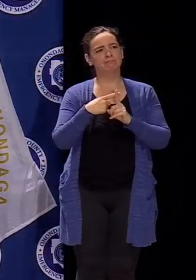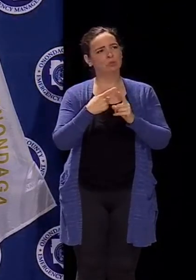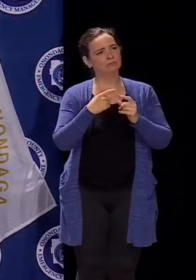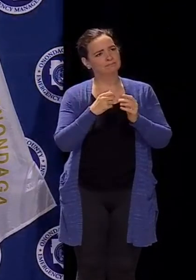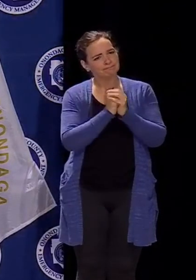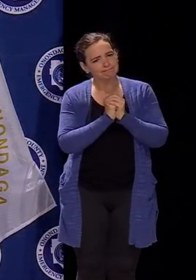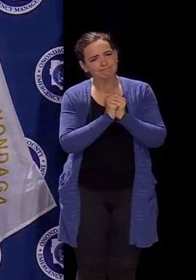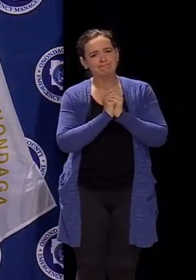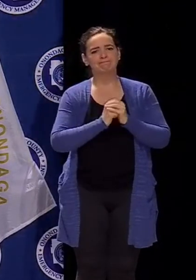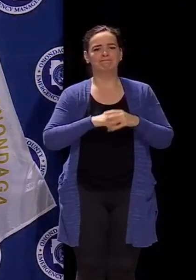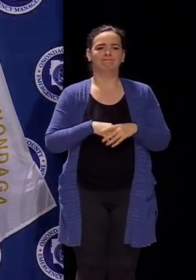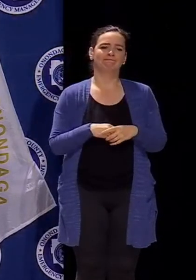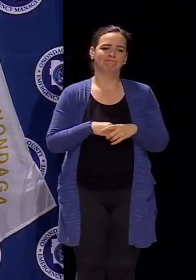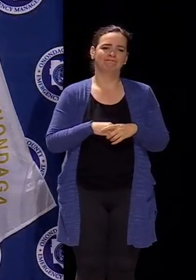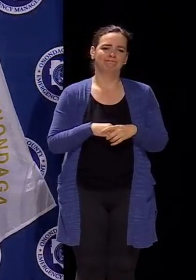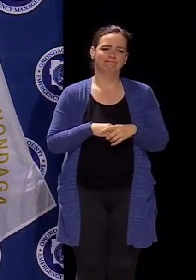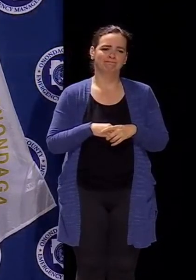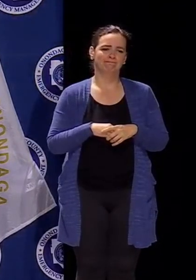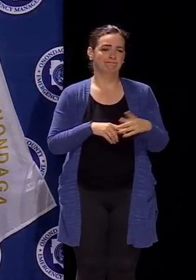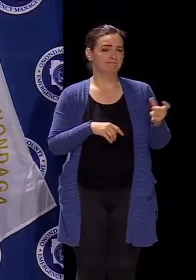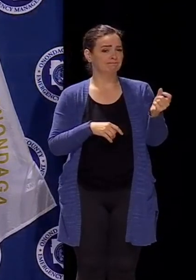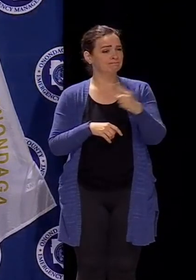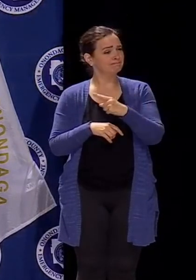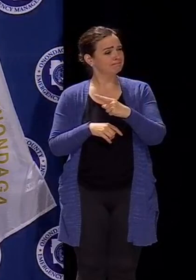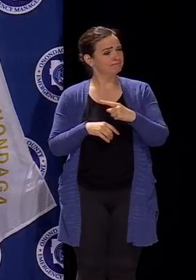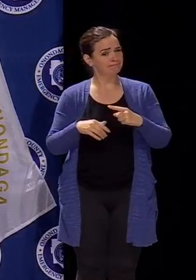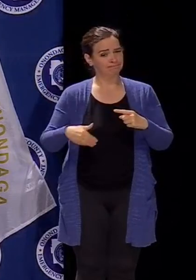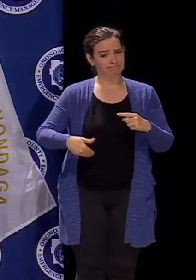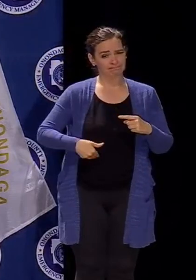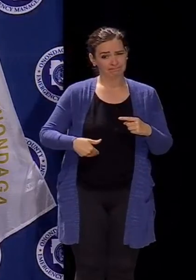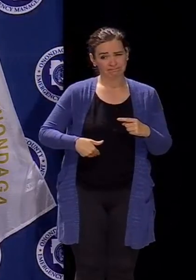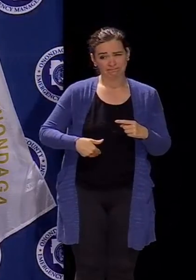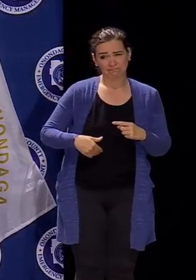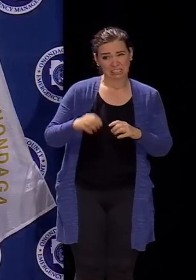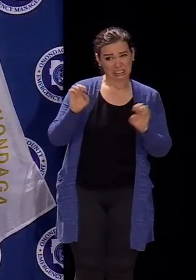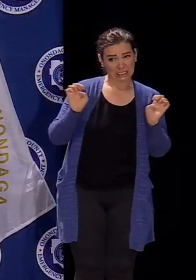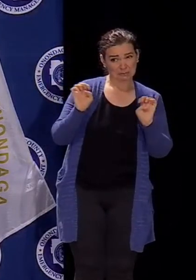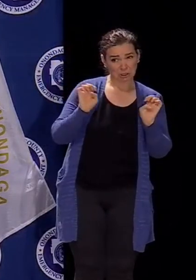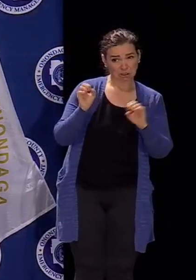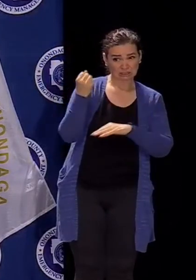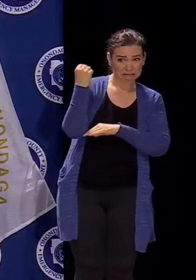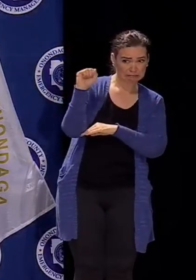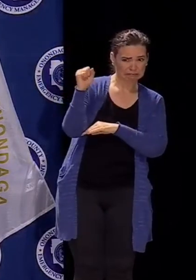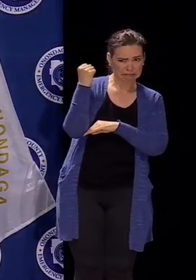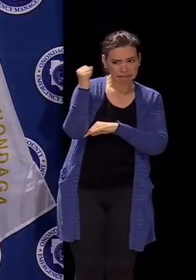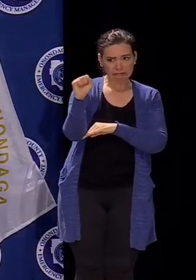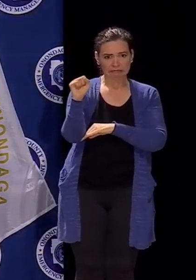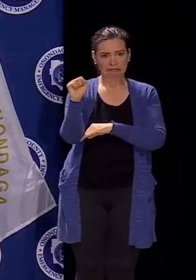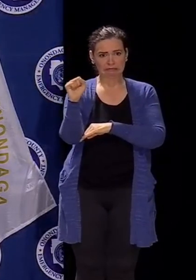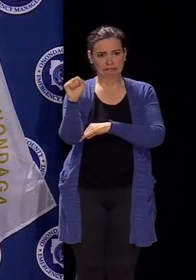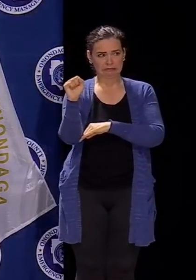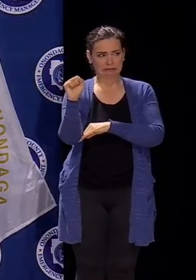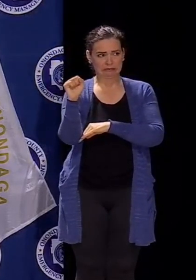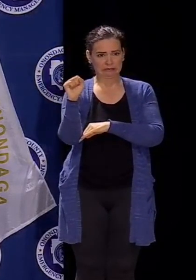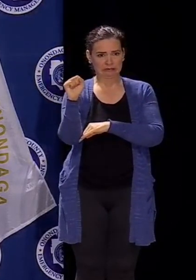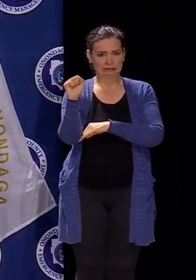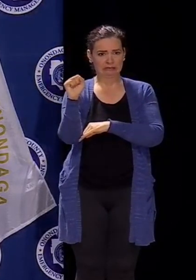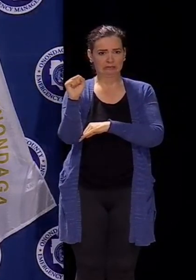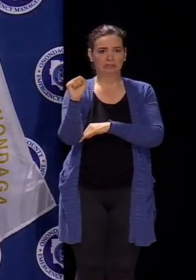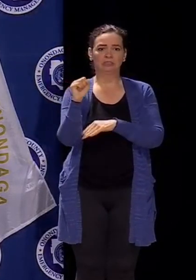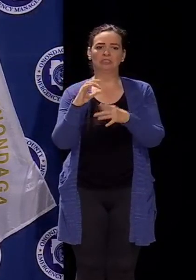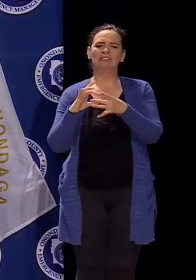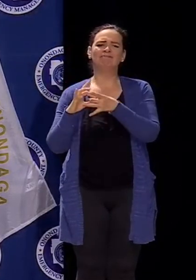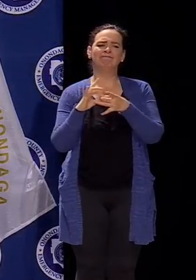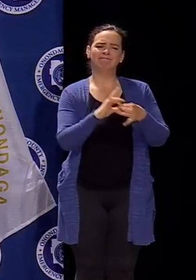that. urgency, is that connected to the protests? Absolutely, absolutely. And you have